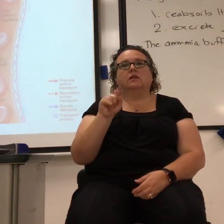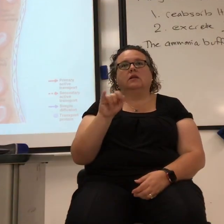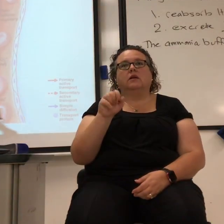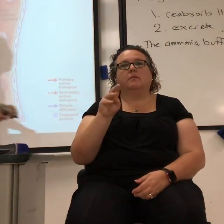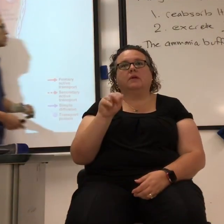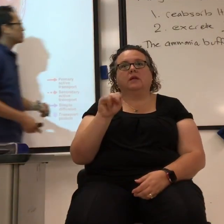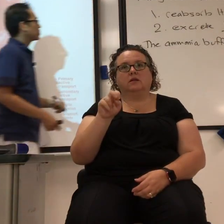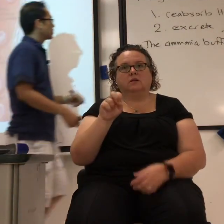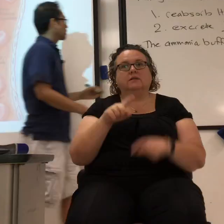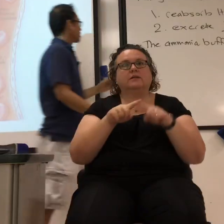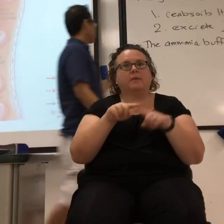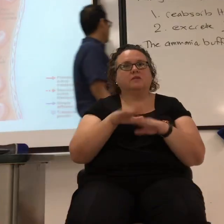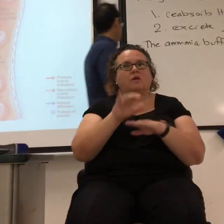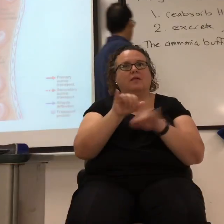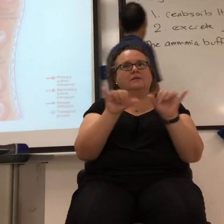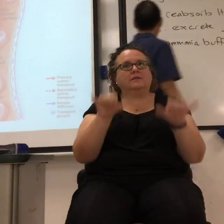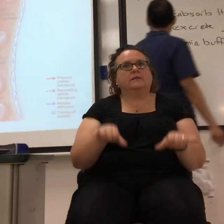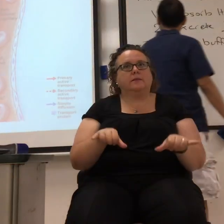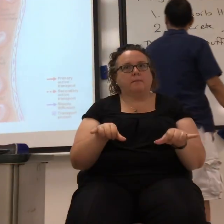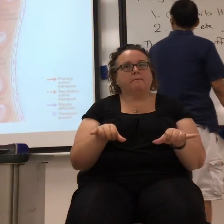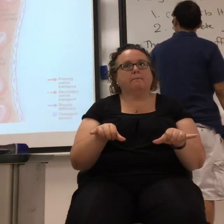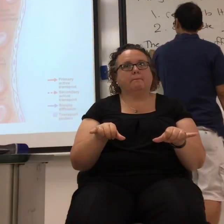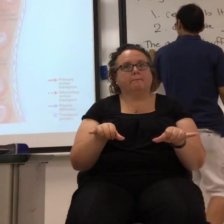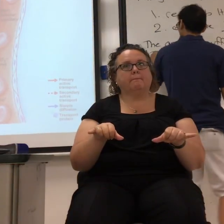on this system.